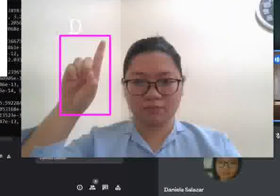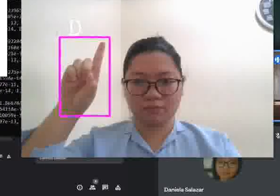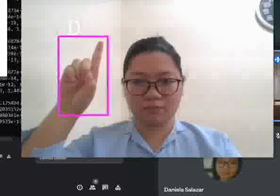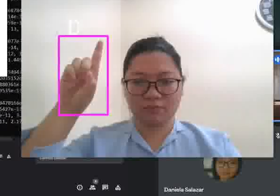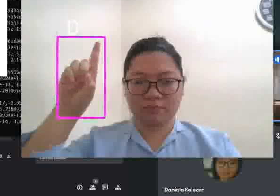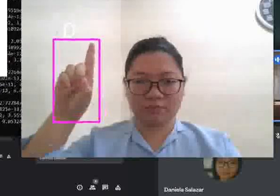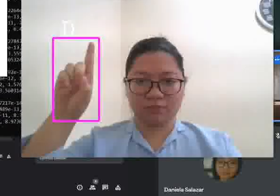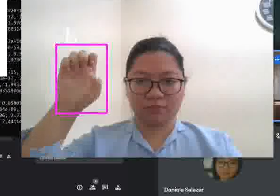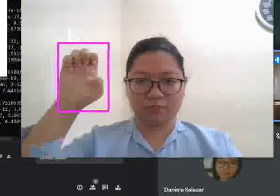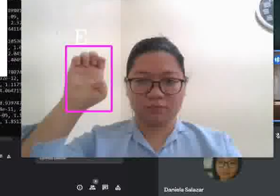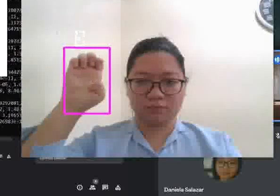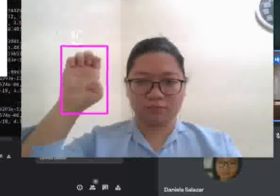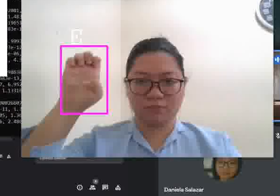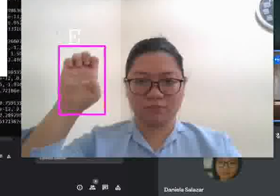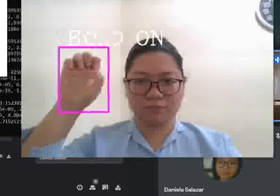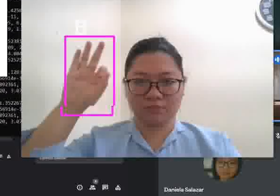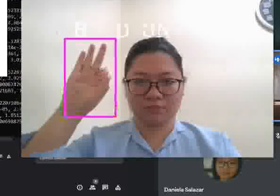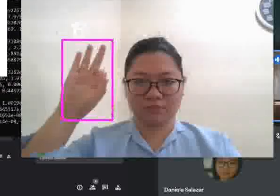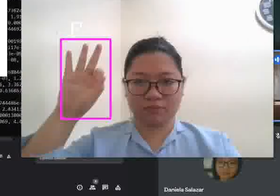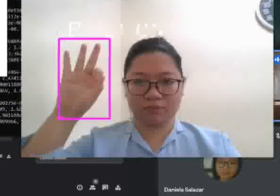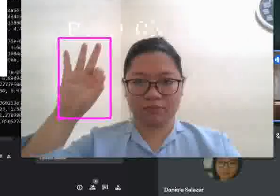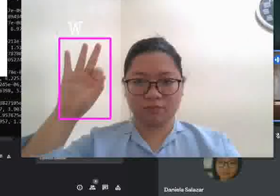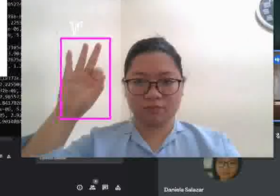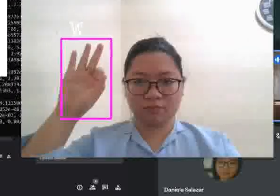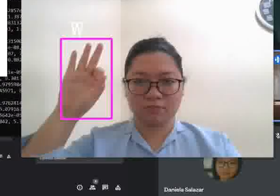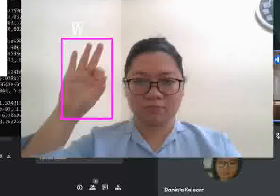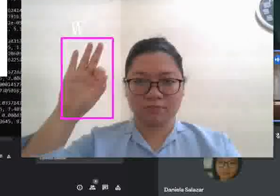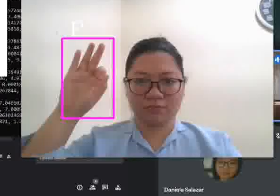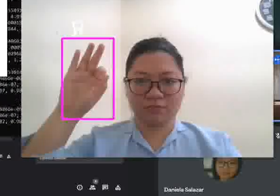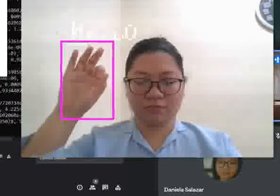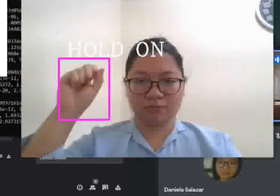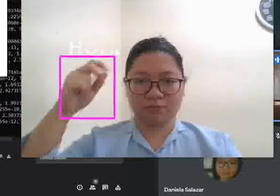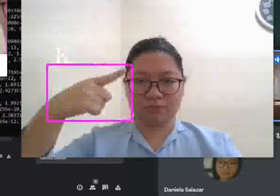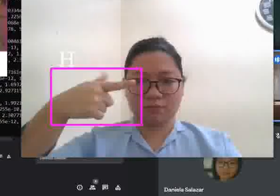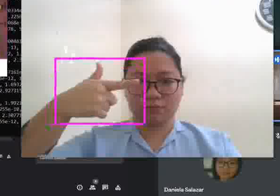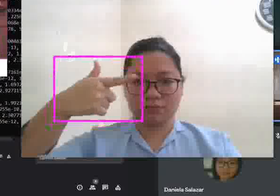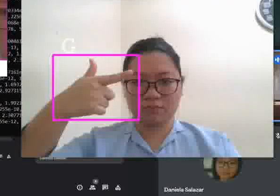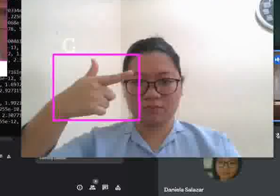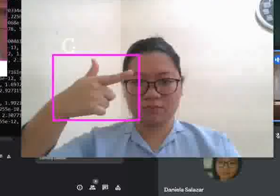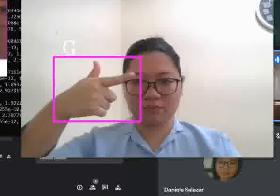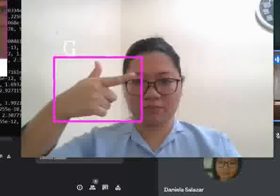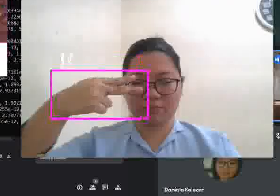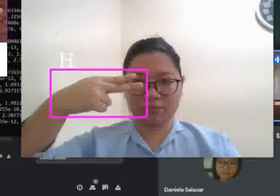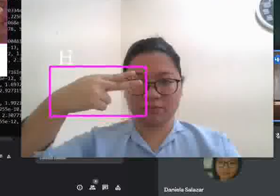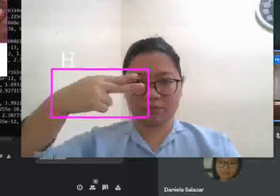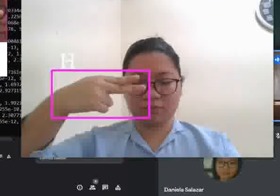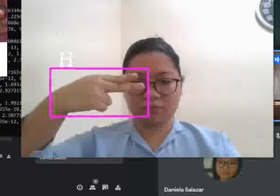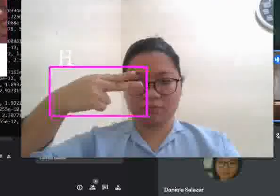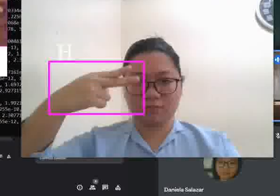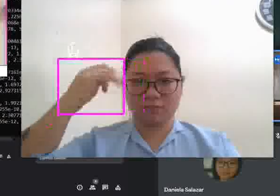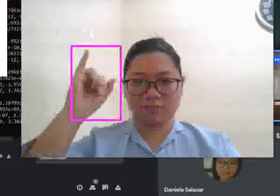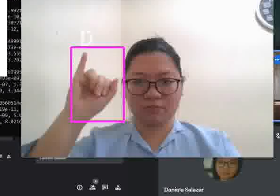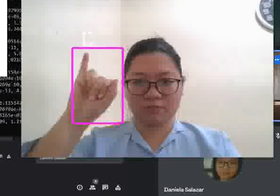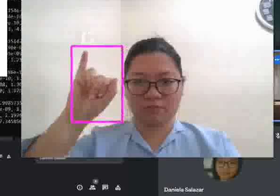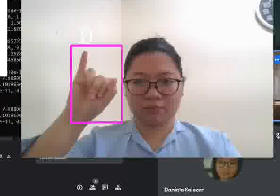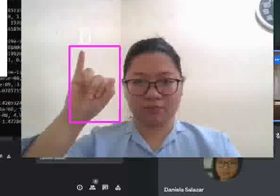currently ongoing development and the team is still working on the remaining requirements and business